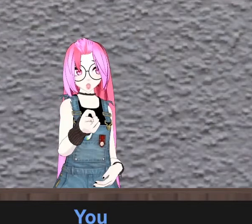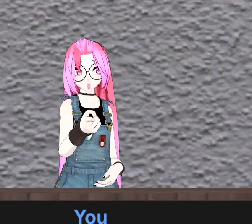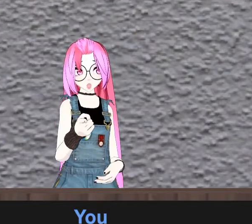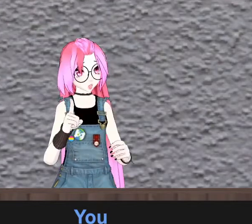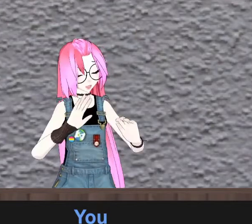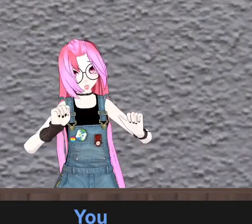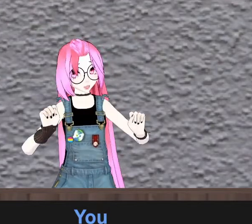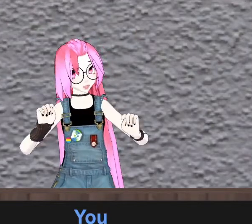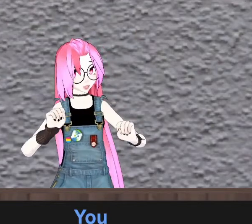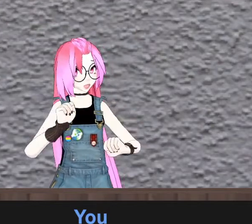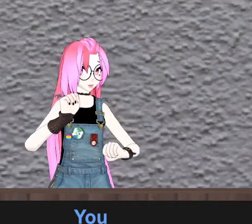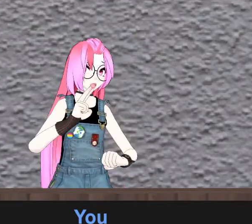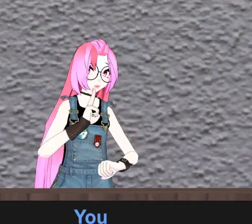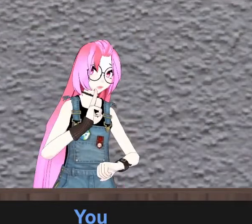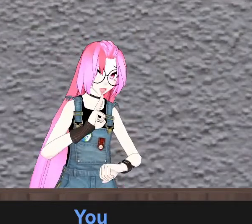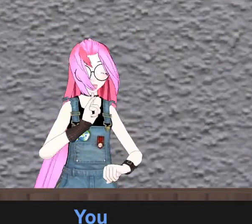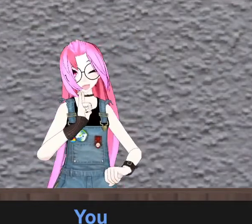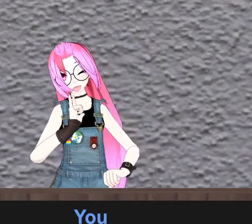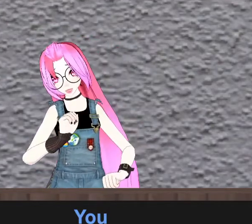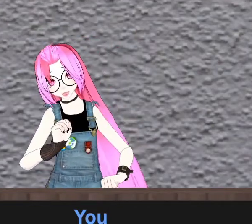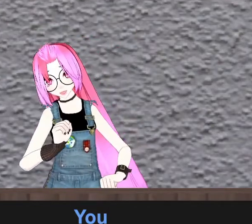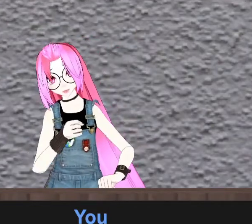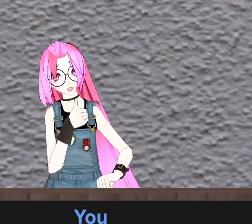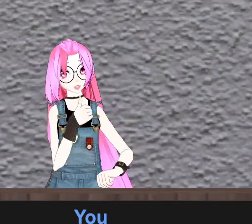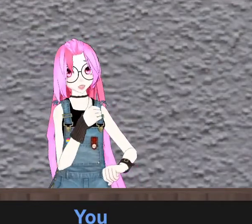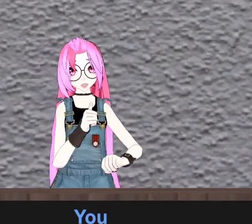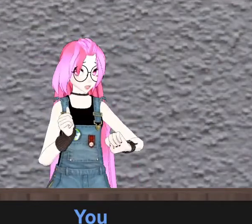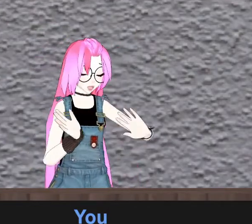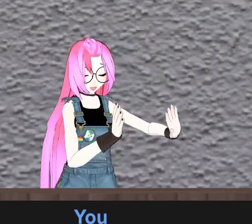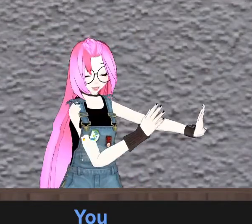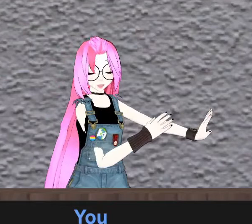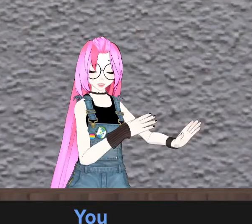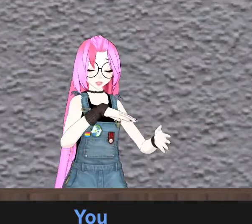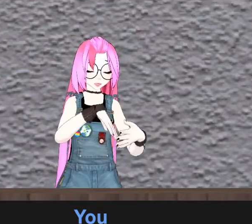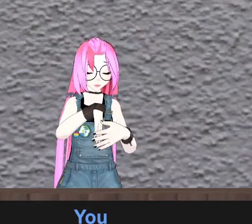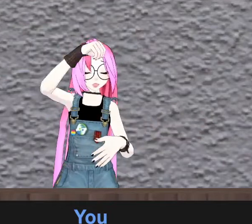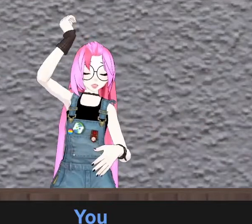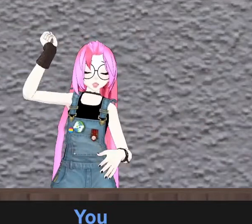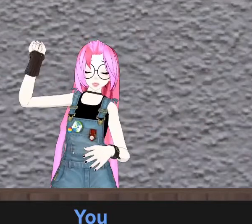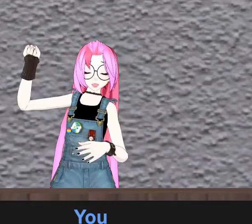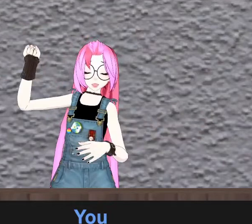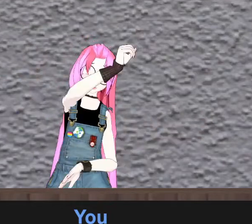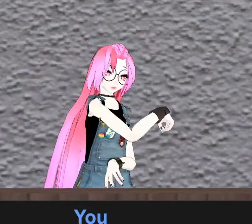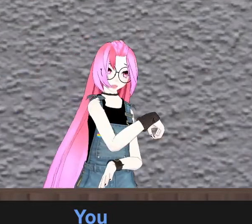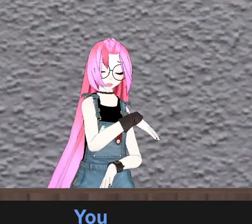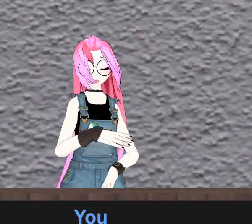Because there's no words like are, is, am. We're not using those. So we just pluck them out of the sentence and throw them